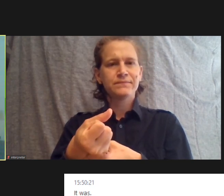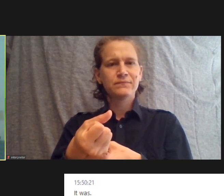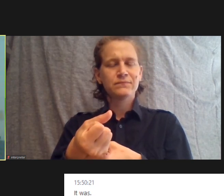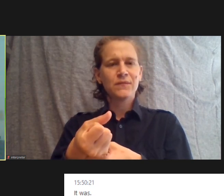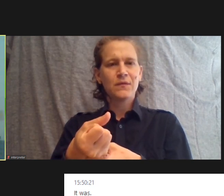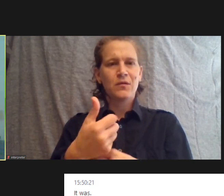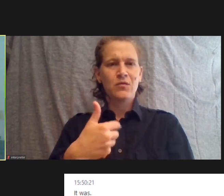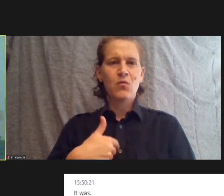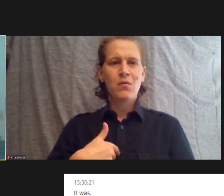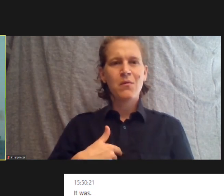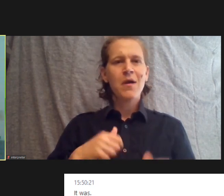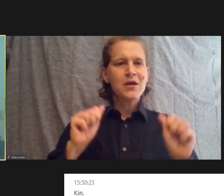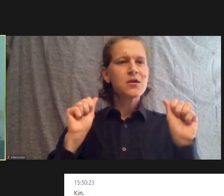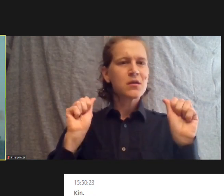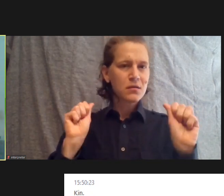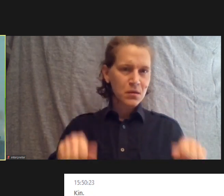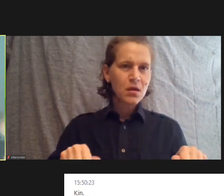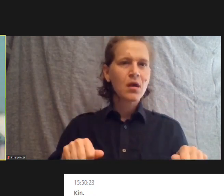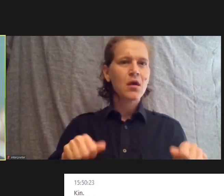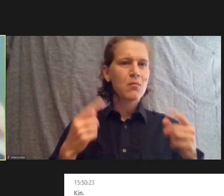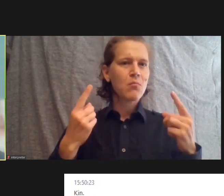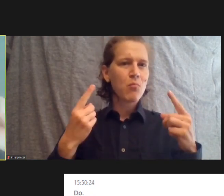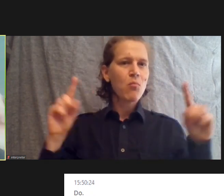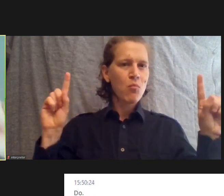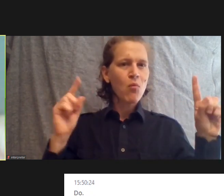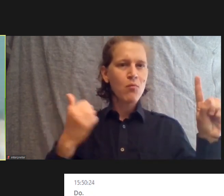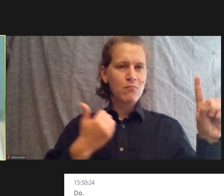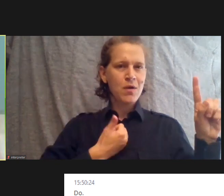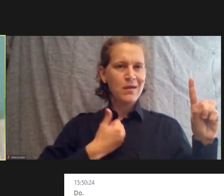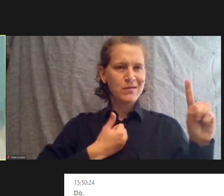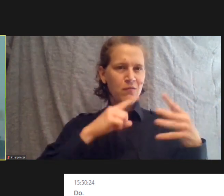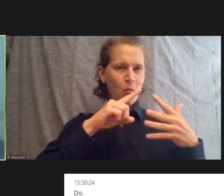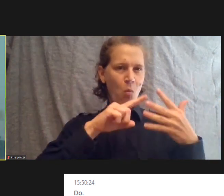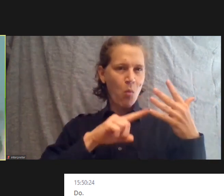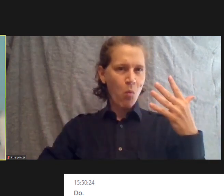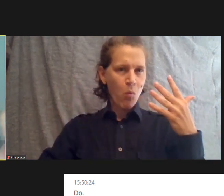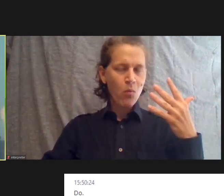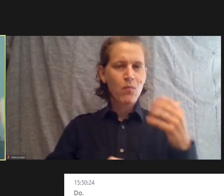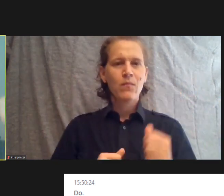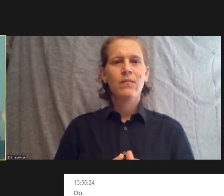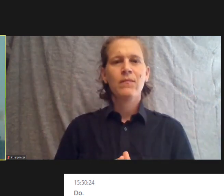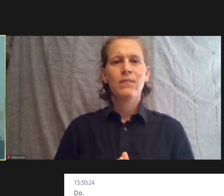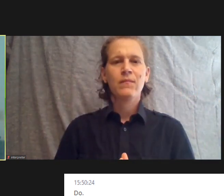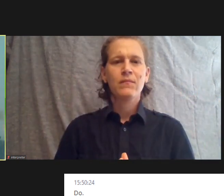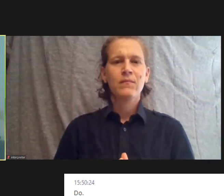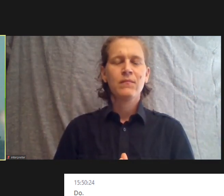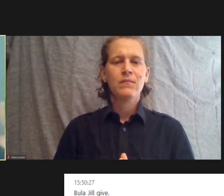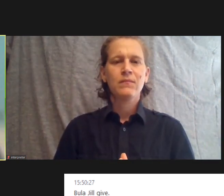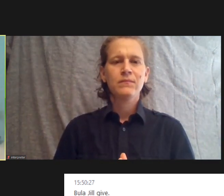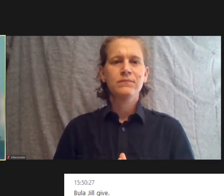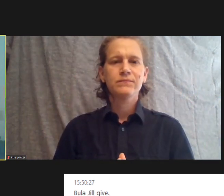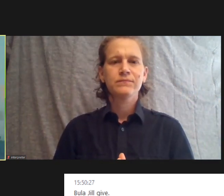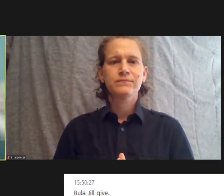can do for myself, gives